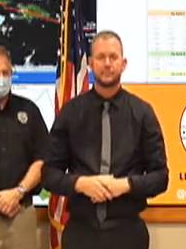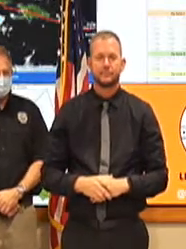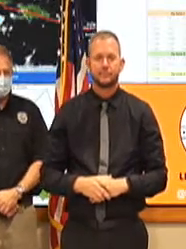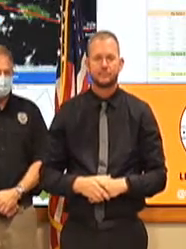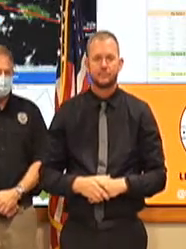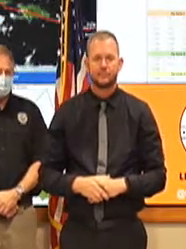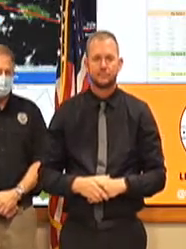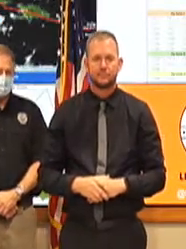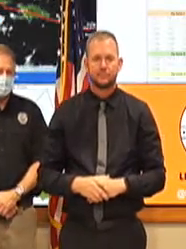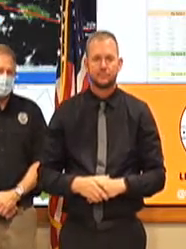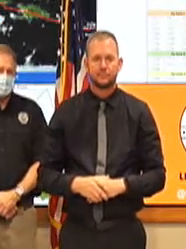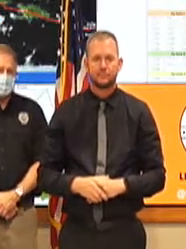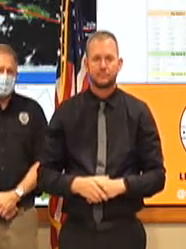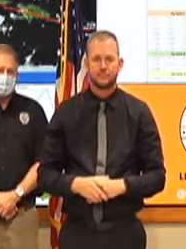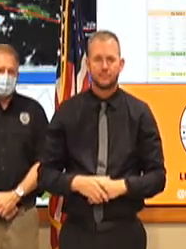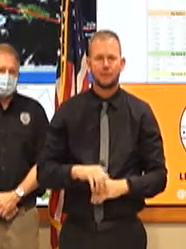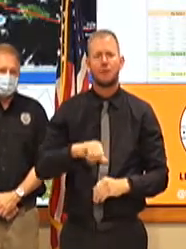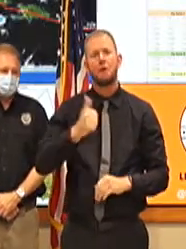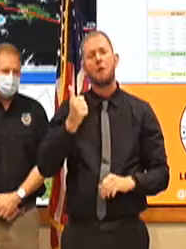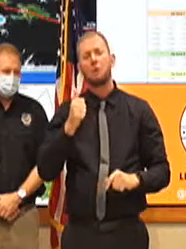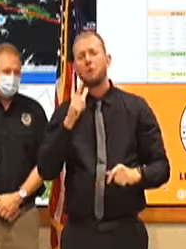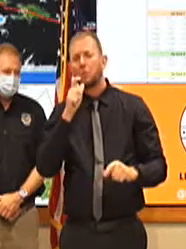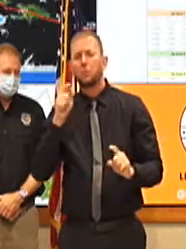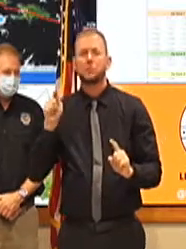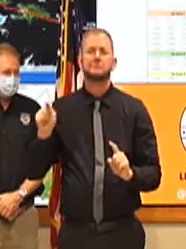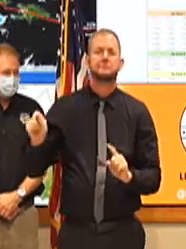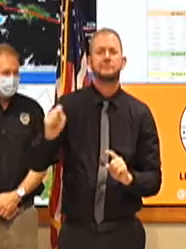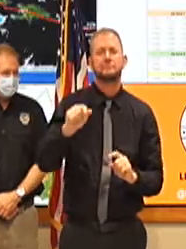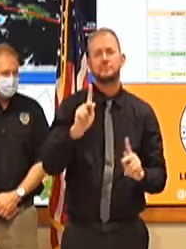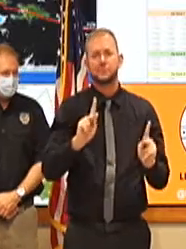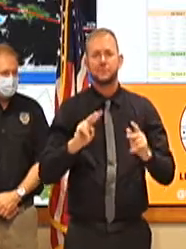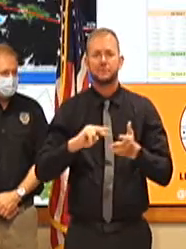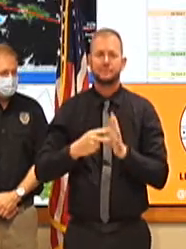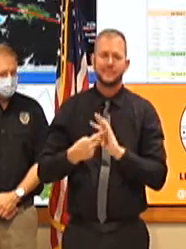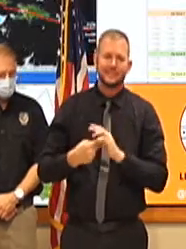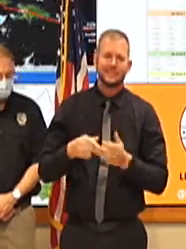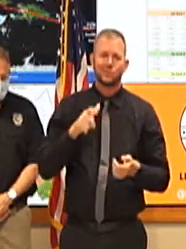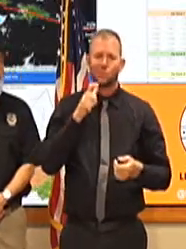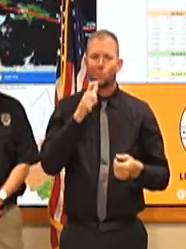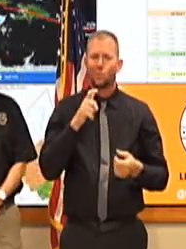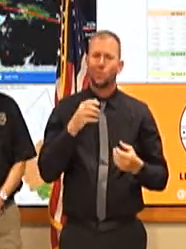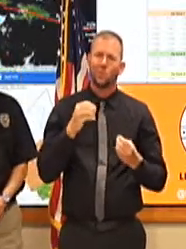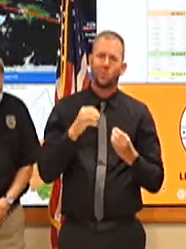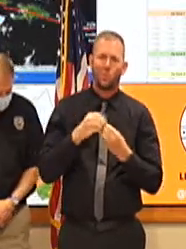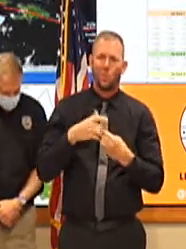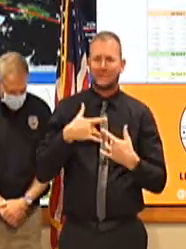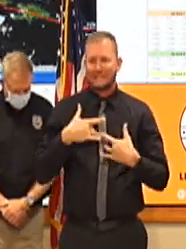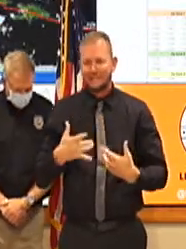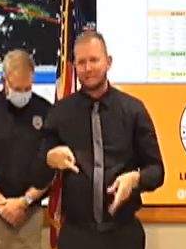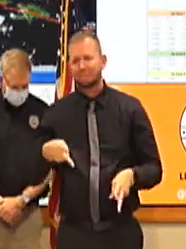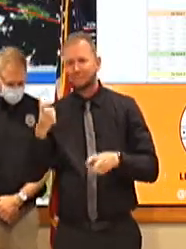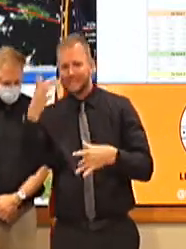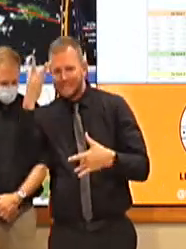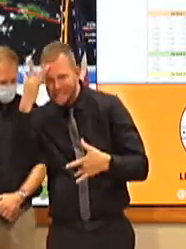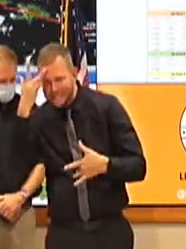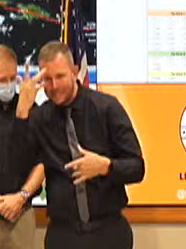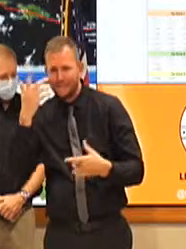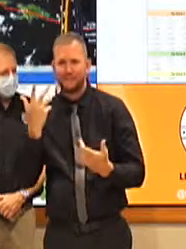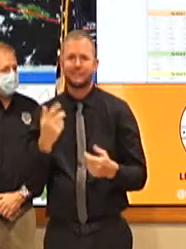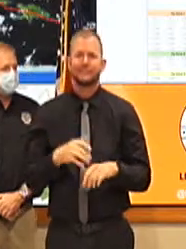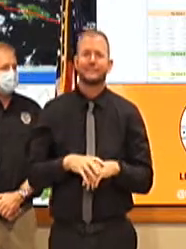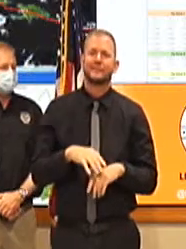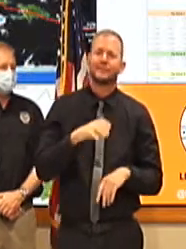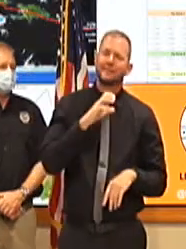on individuals, critical care persons, people who will be at home. If you haven't